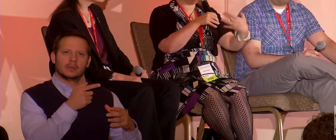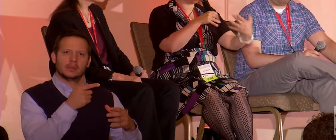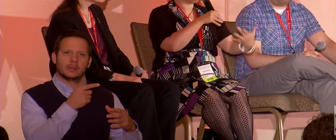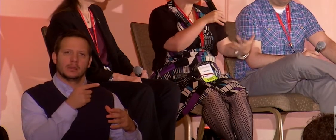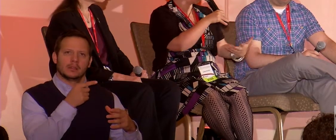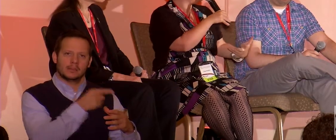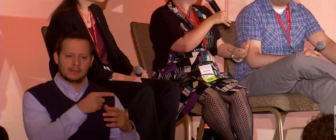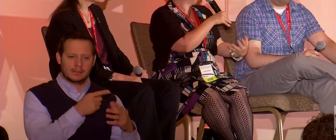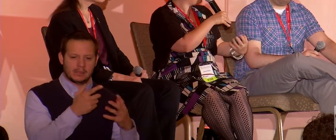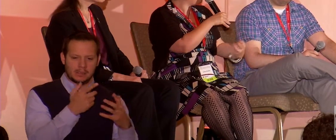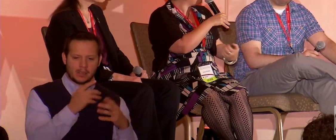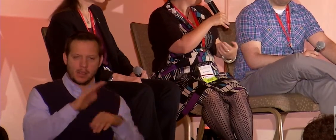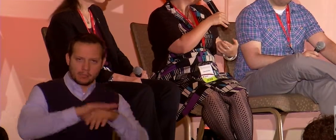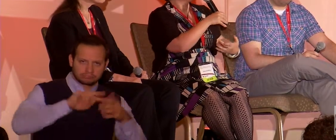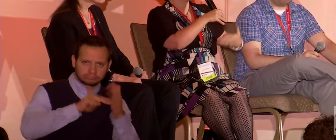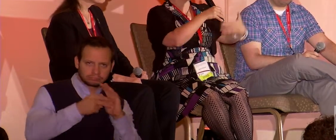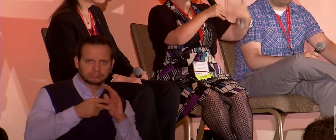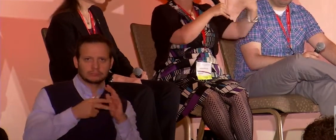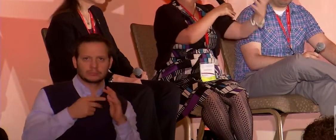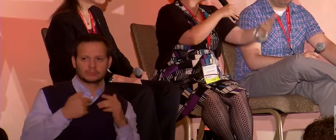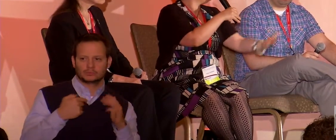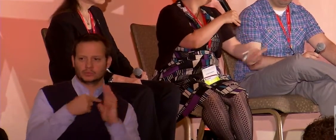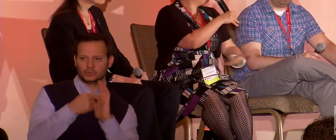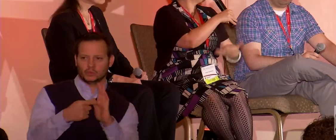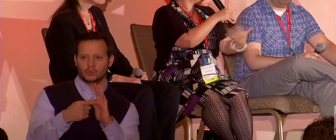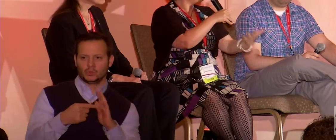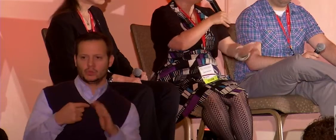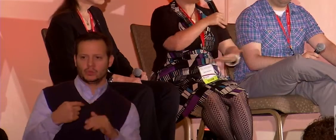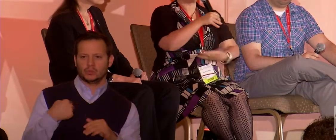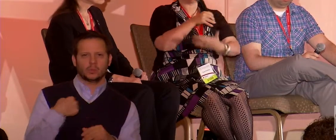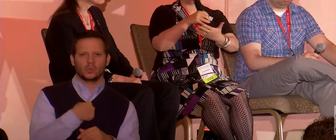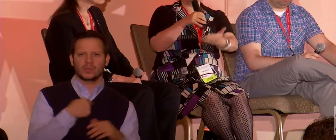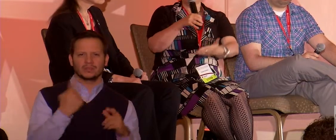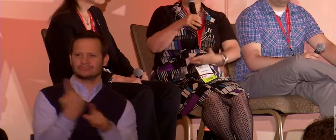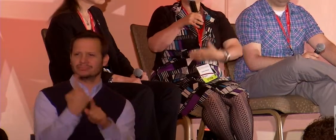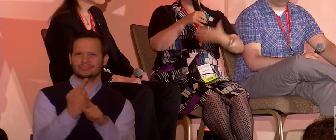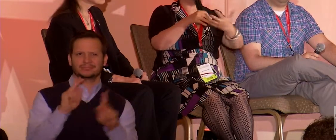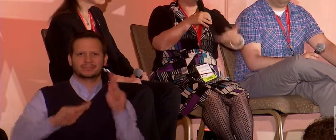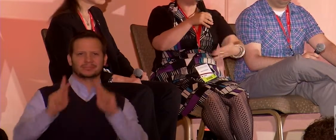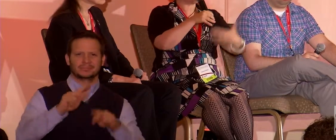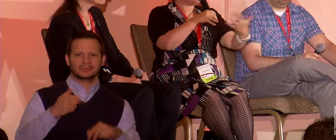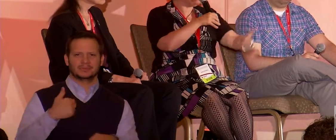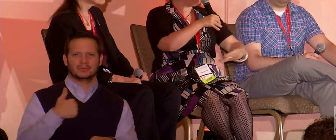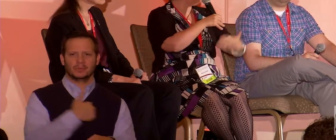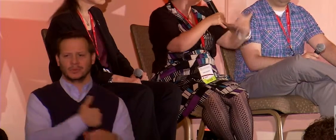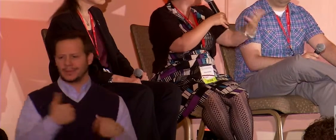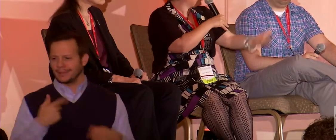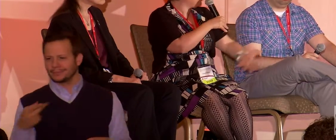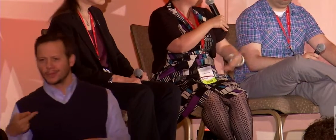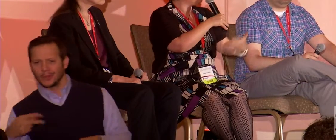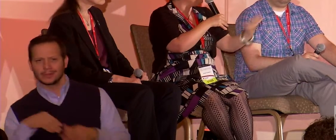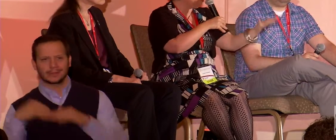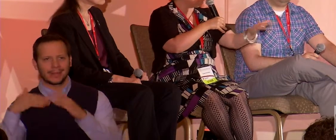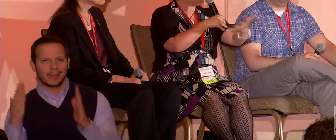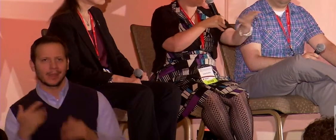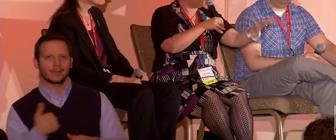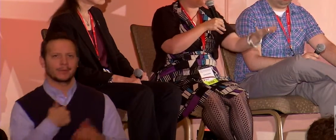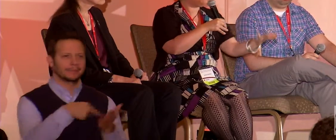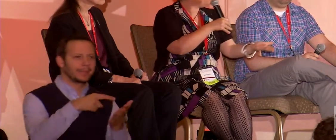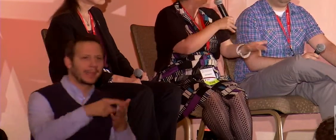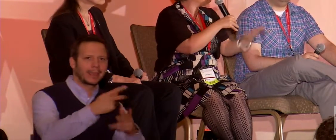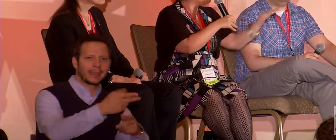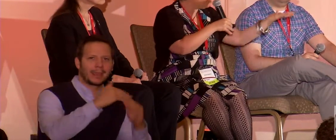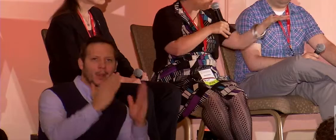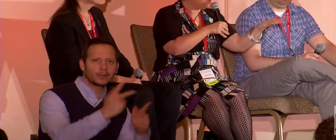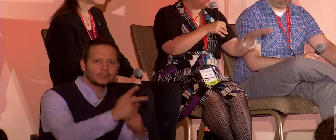position LGBT people as, we're just like you. We're mainstream. We're just like you. We have the dogs and the house and the mortgage and, you know, the kids